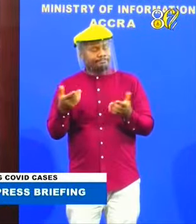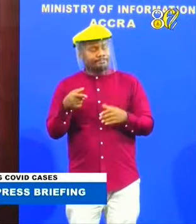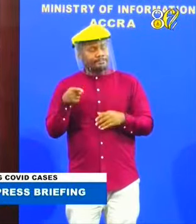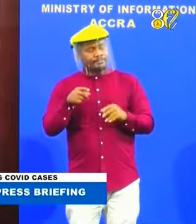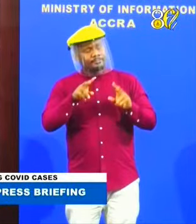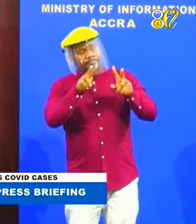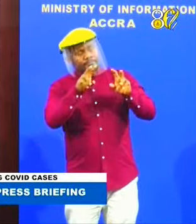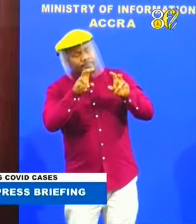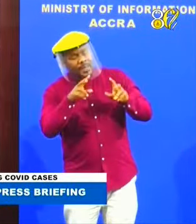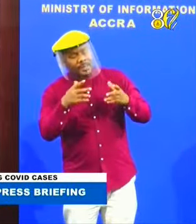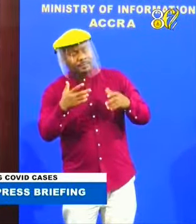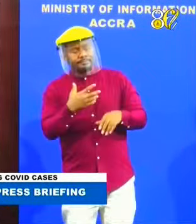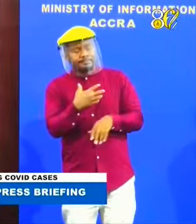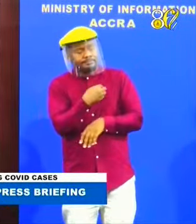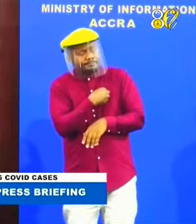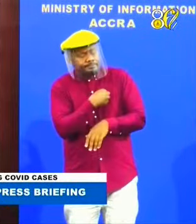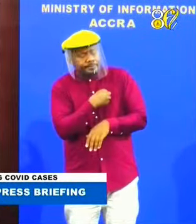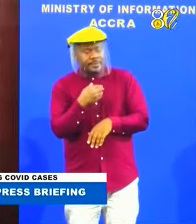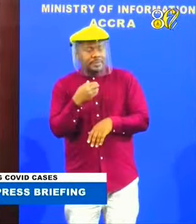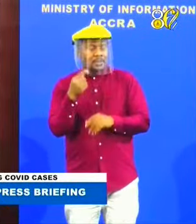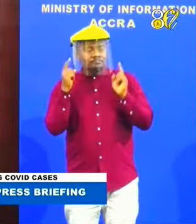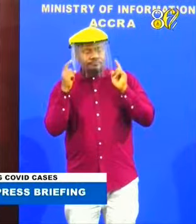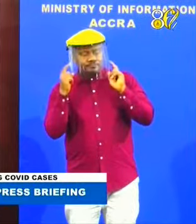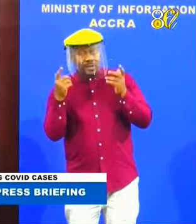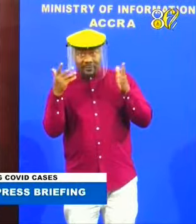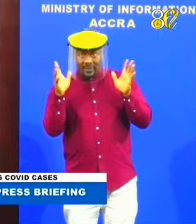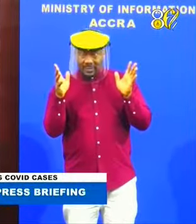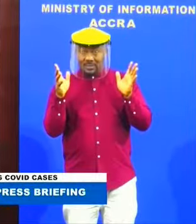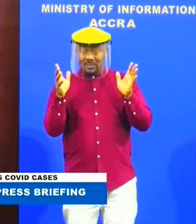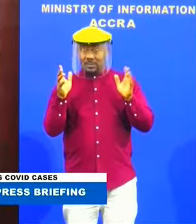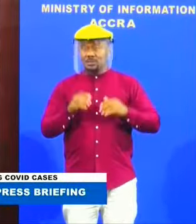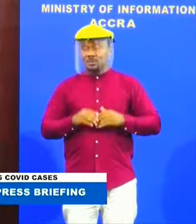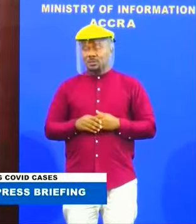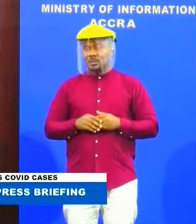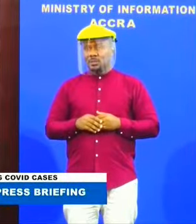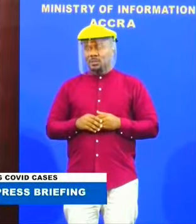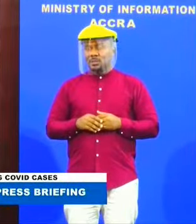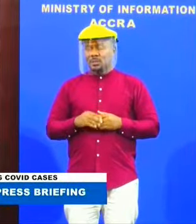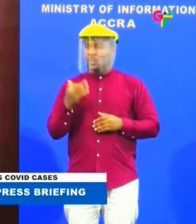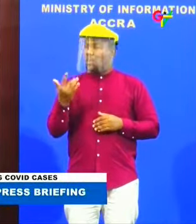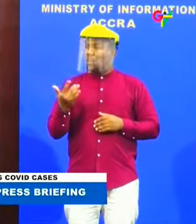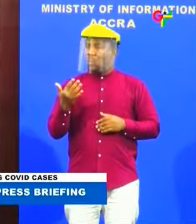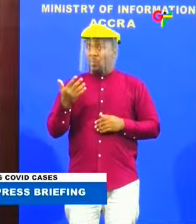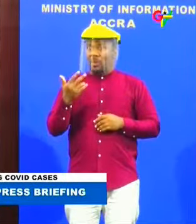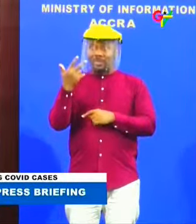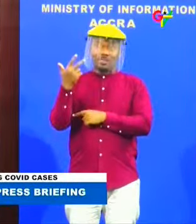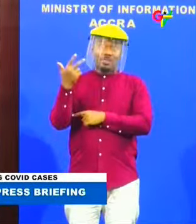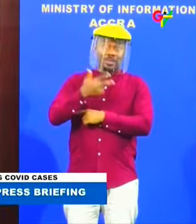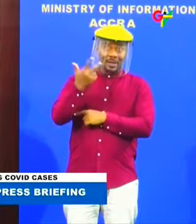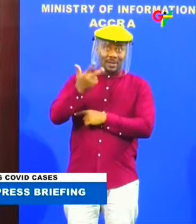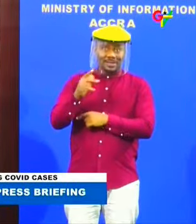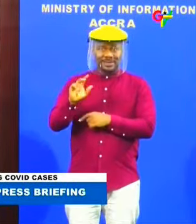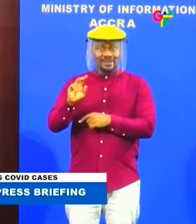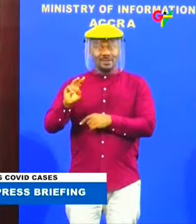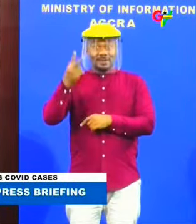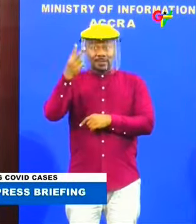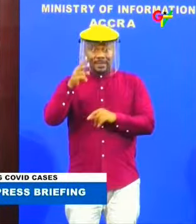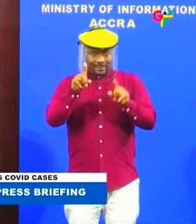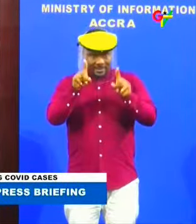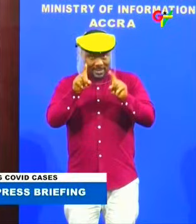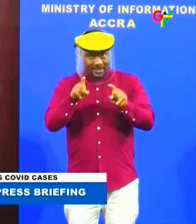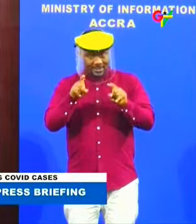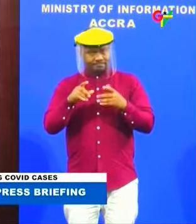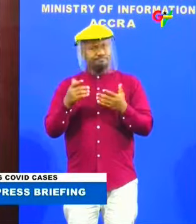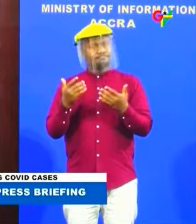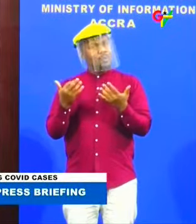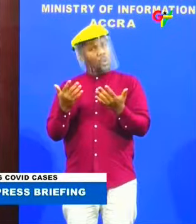fine. And then, of course, the second test is done on the third day. And then on the 7th day, there's a repeat test.